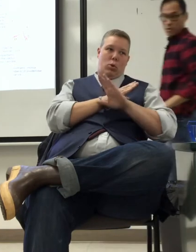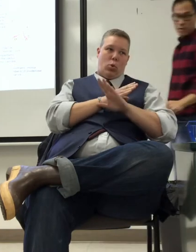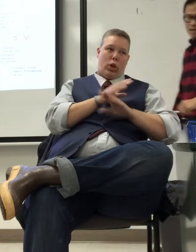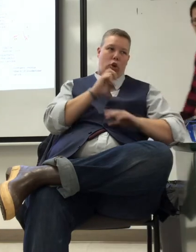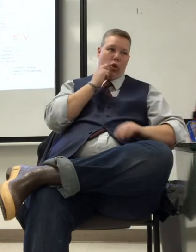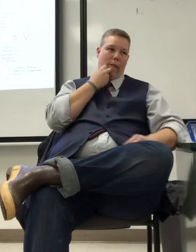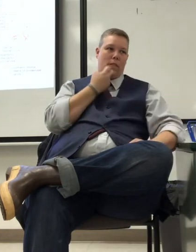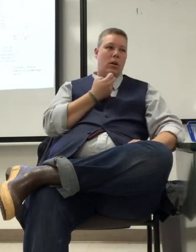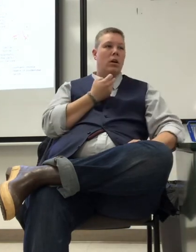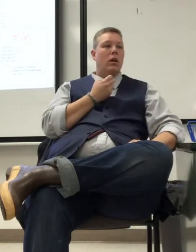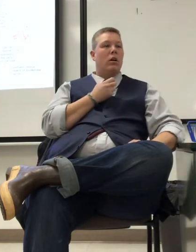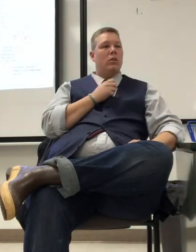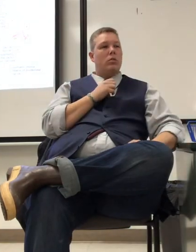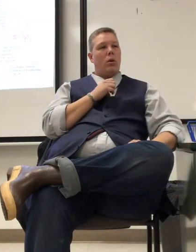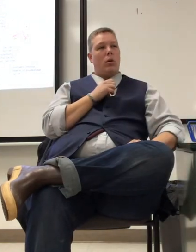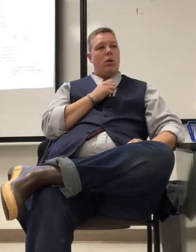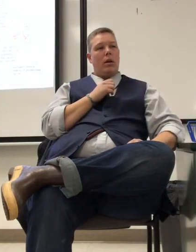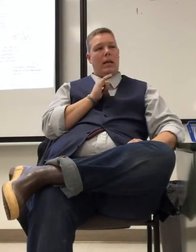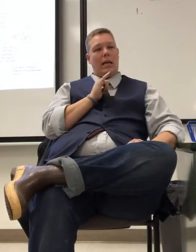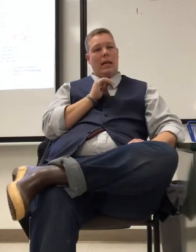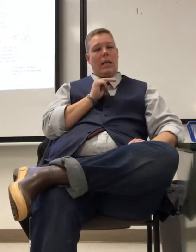So you inhibit hypogastric.